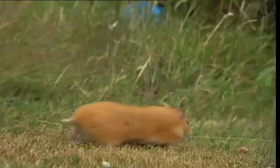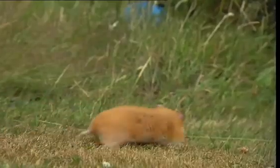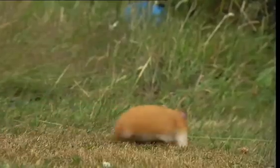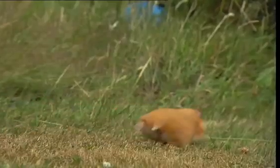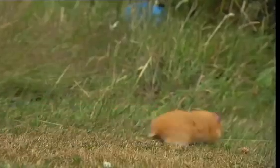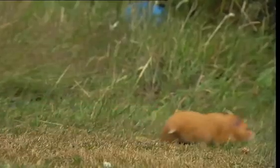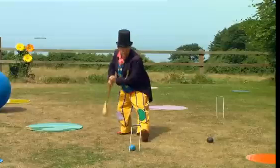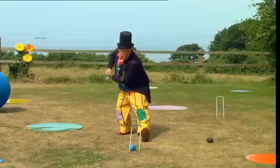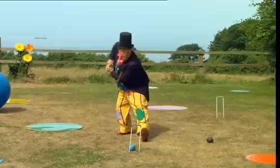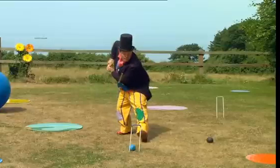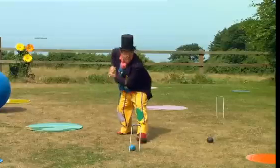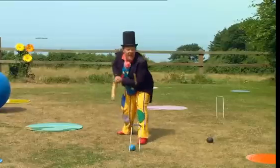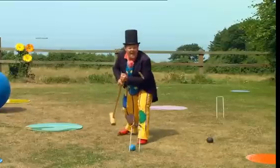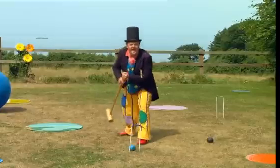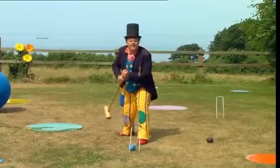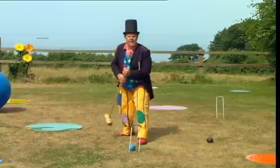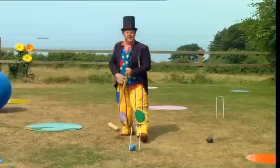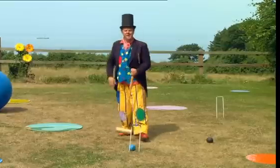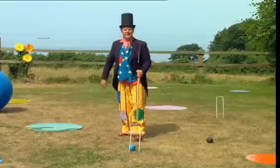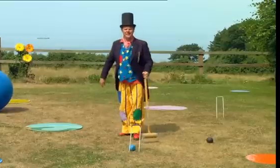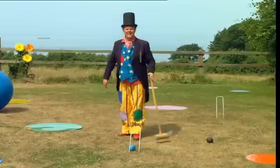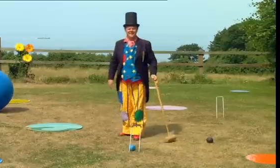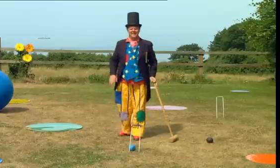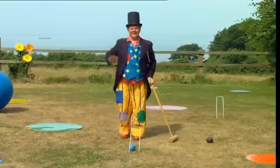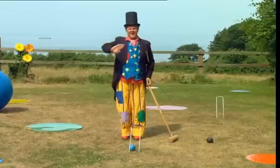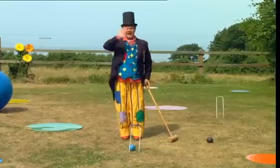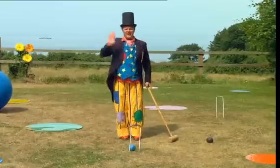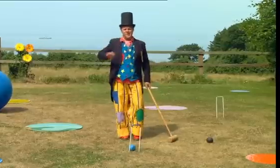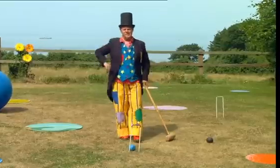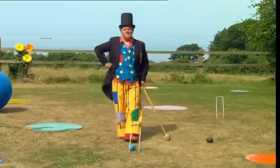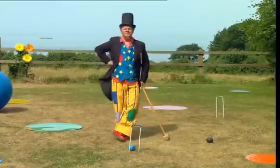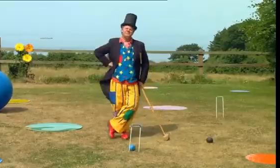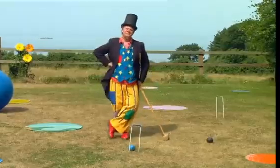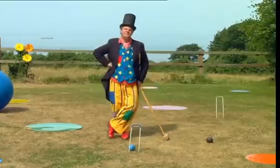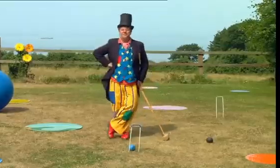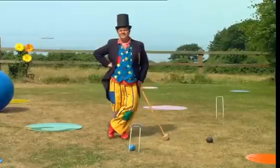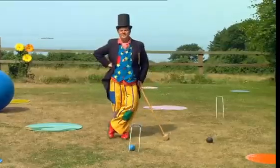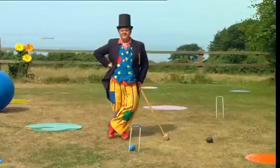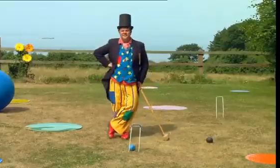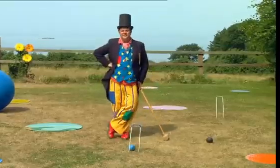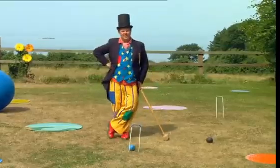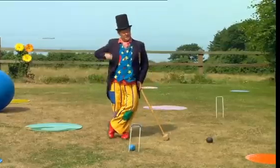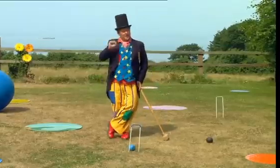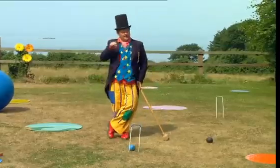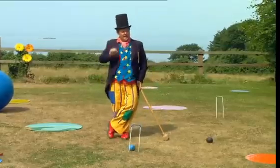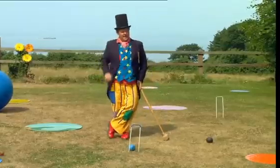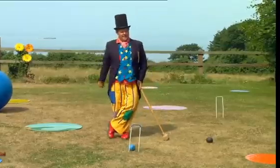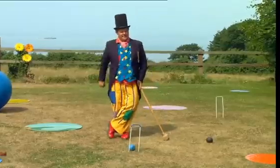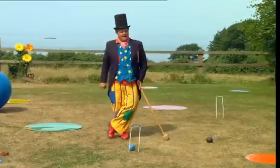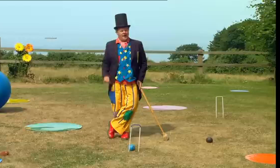now? Hello, Lord Tumble. Oh, hello. Are you working hard? Yes,